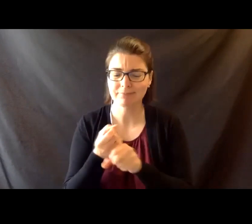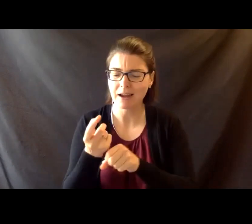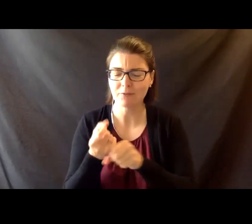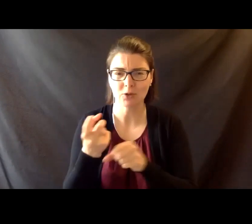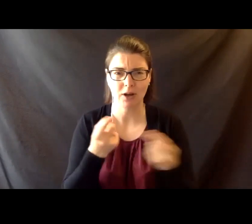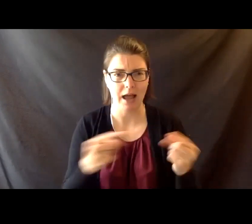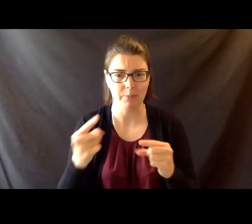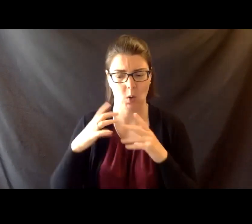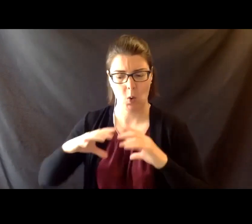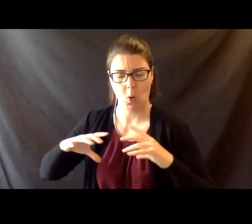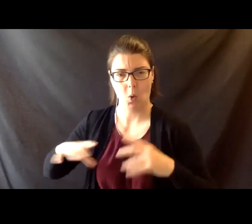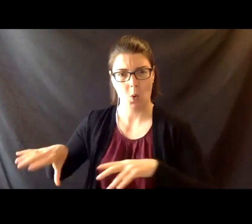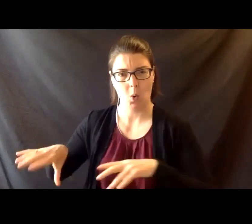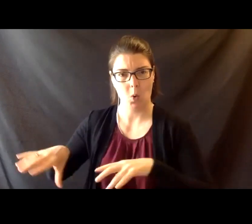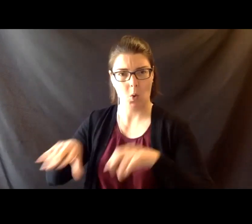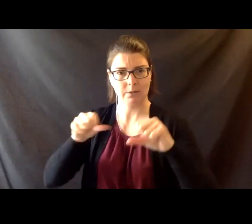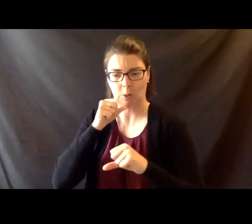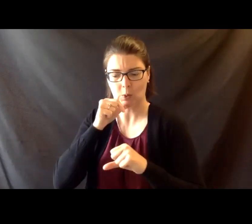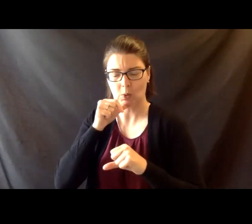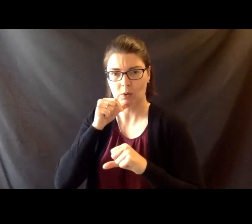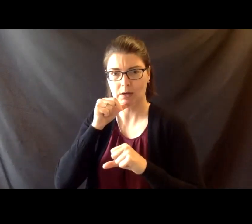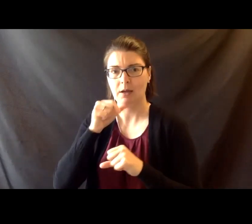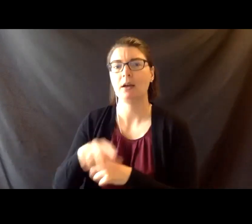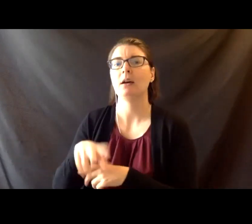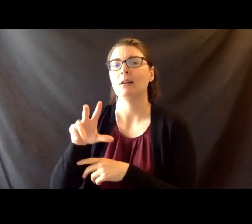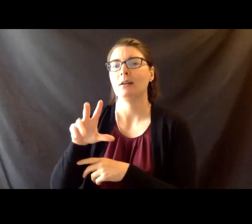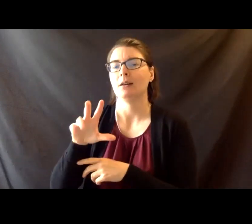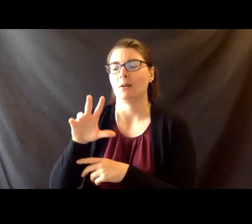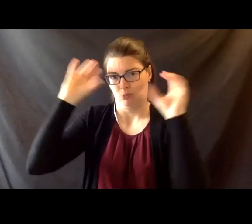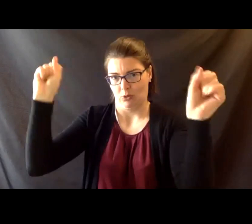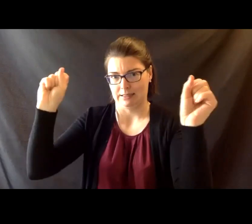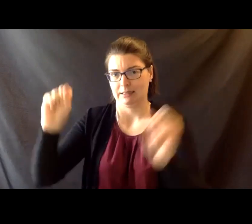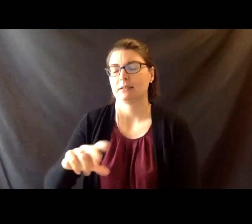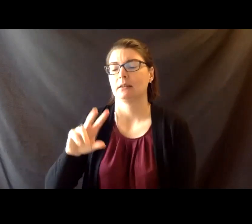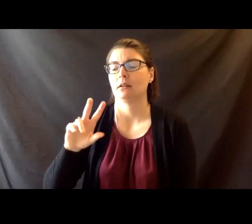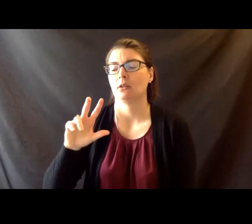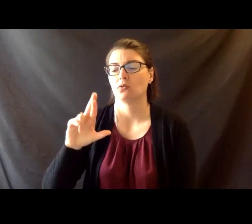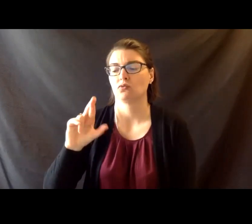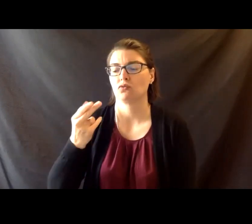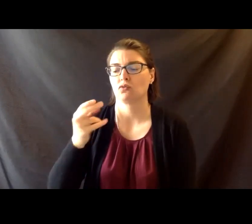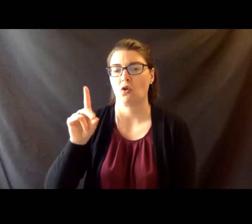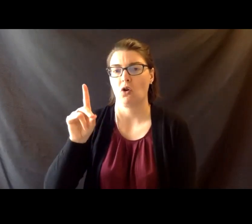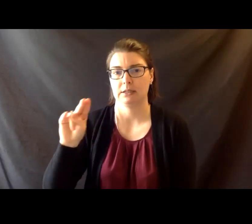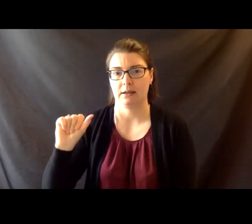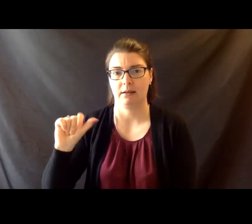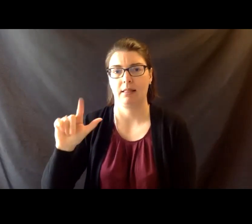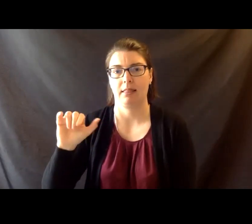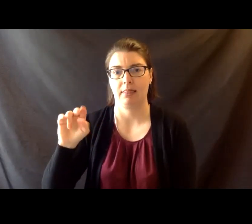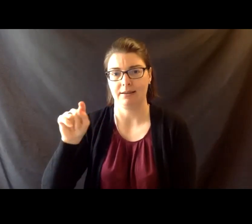University's President and Vice Chancellor, Rhonda L. Lenton, and the Vice President, Research and Innovation, Amir